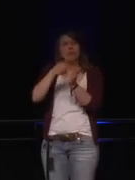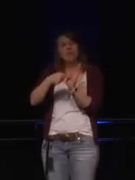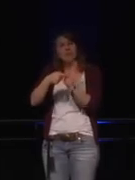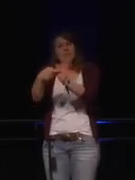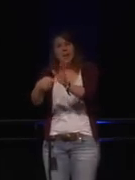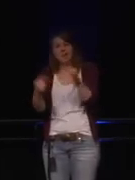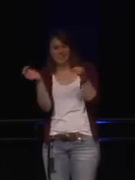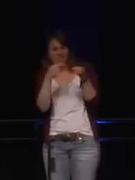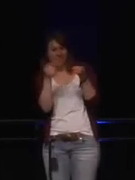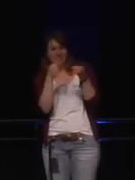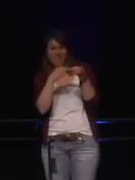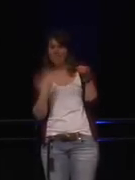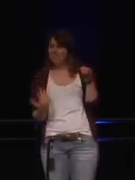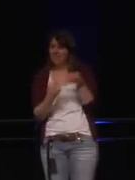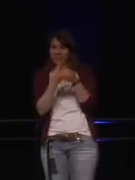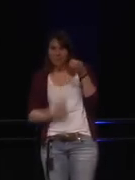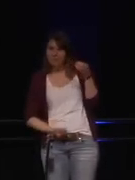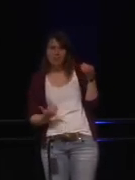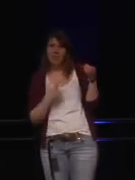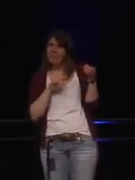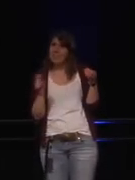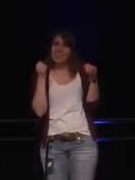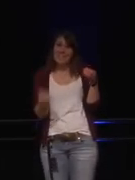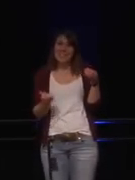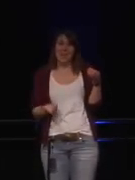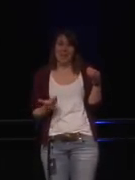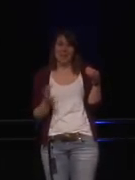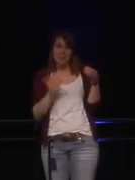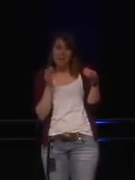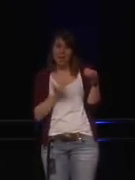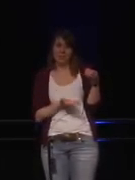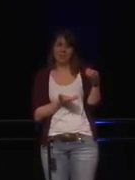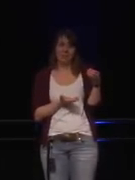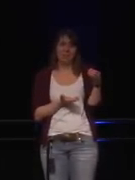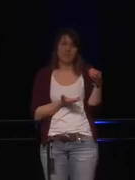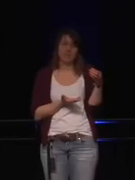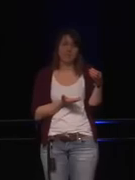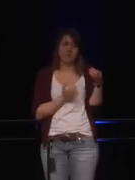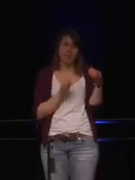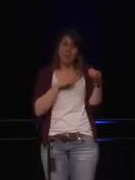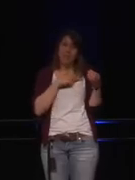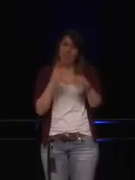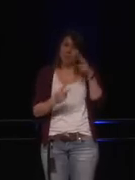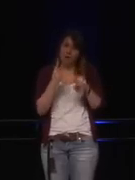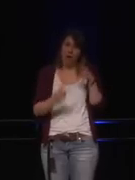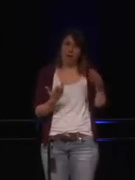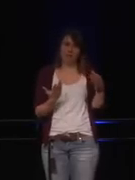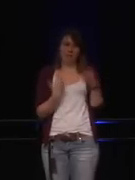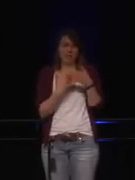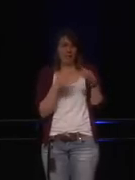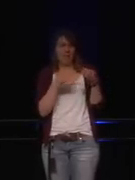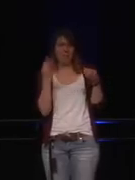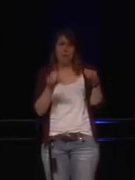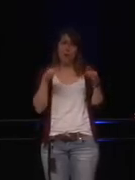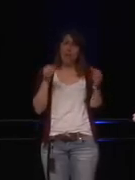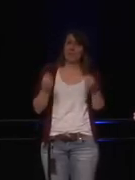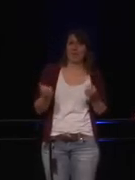which is actually going to the European Parliament to make